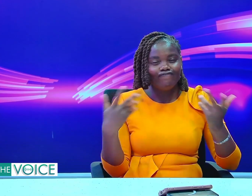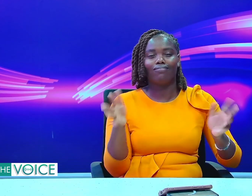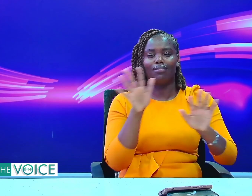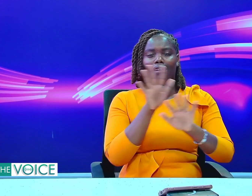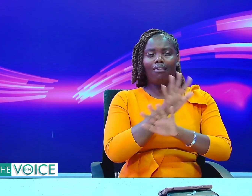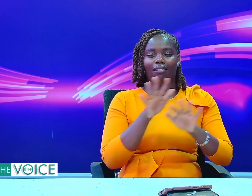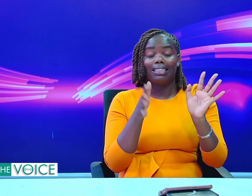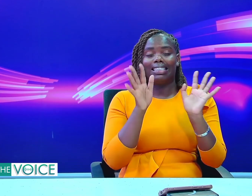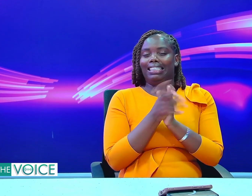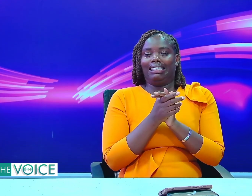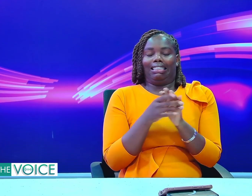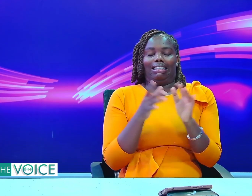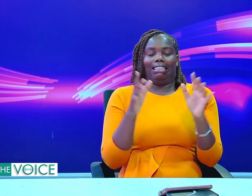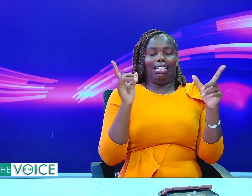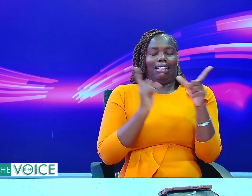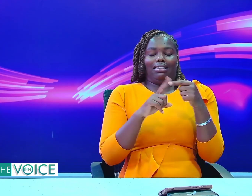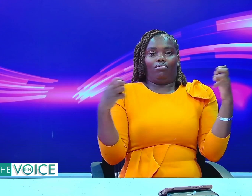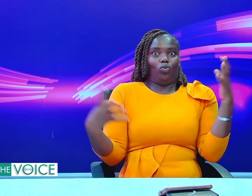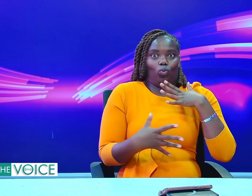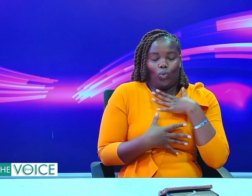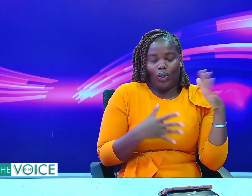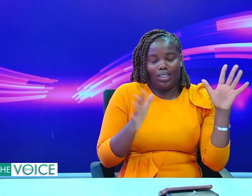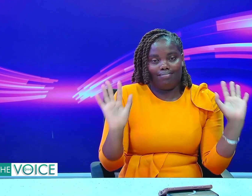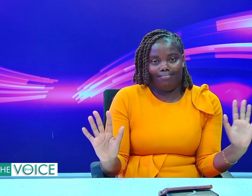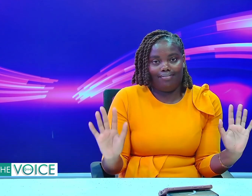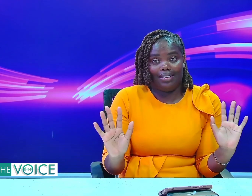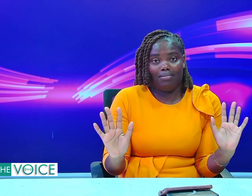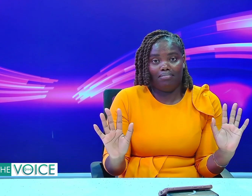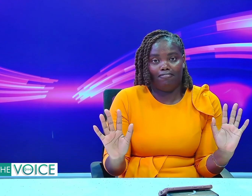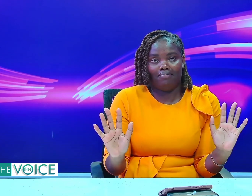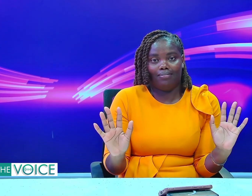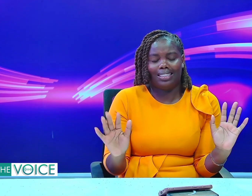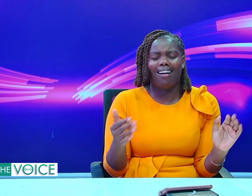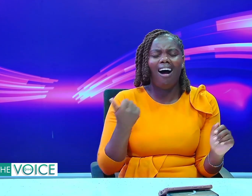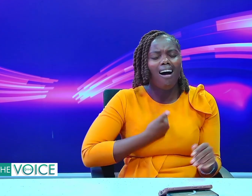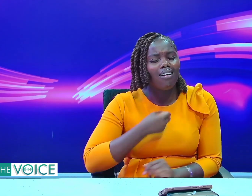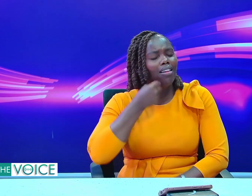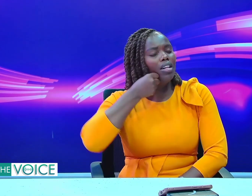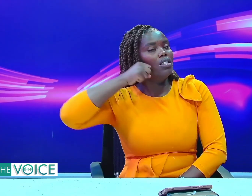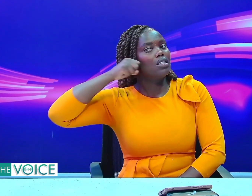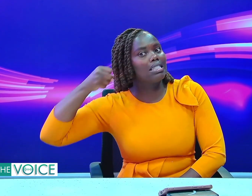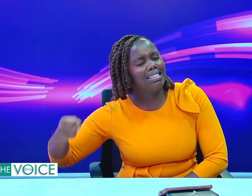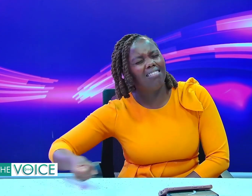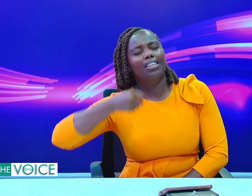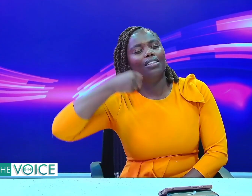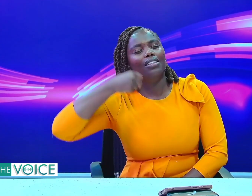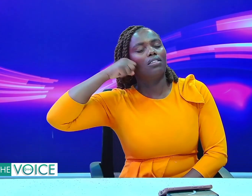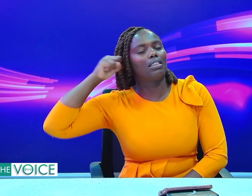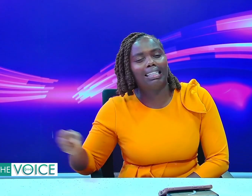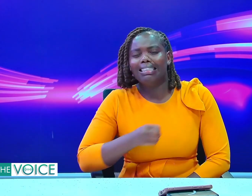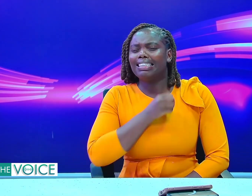decided to rape this girl, all of them, each one of them, and it was a very shocking and tragic story. The girl